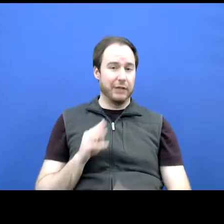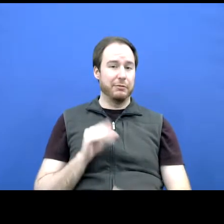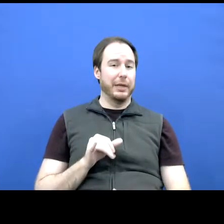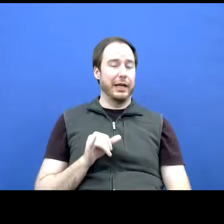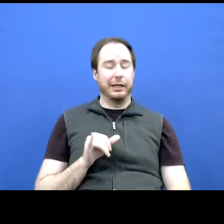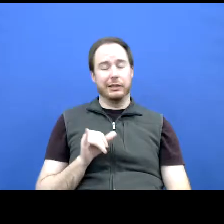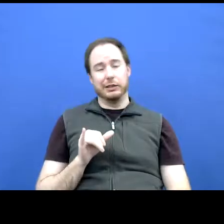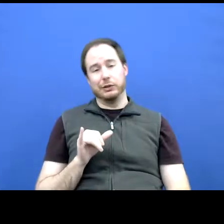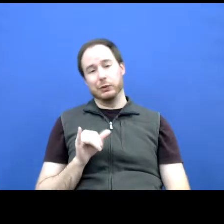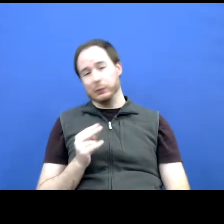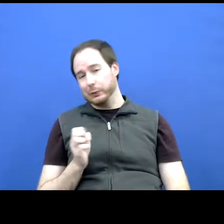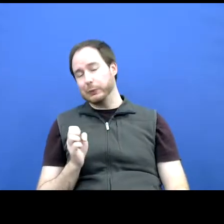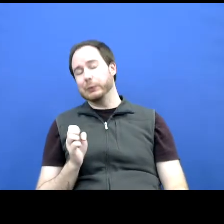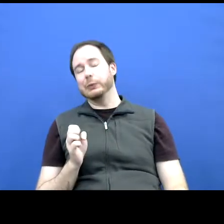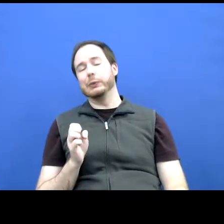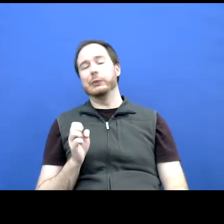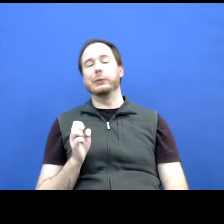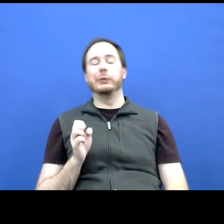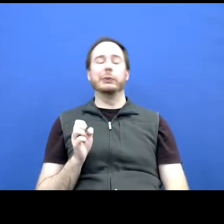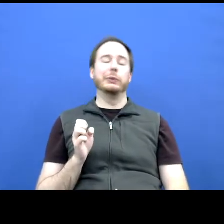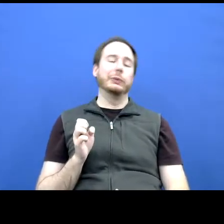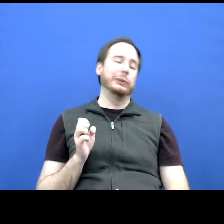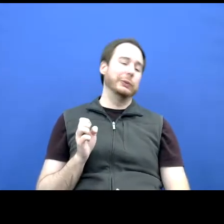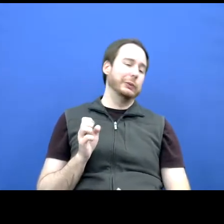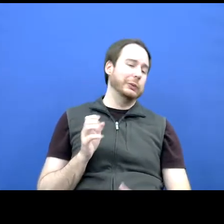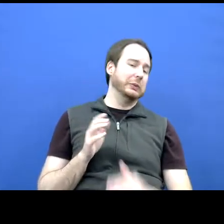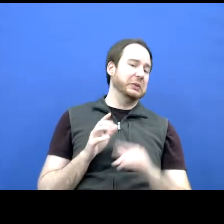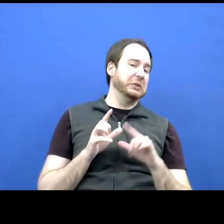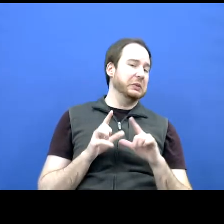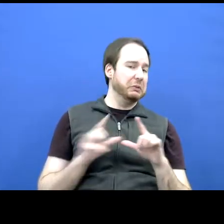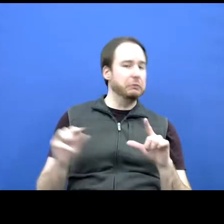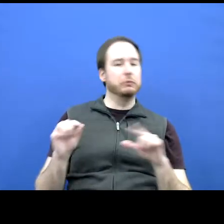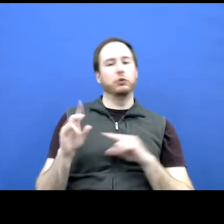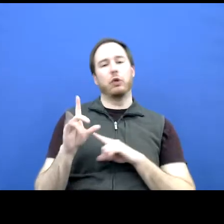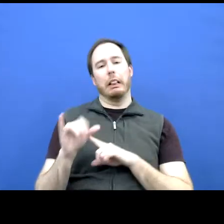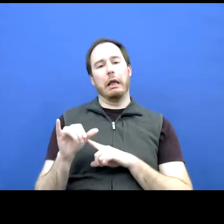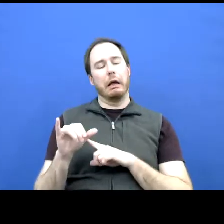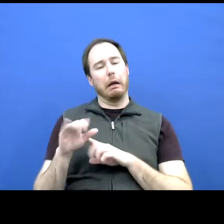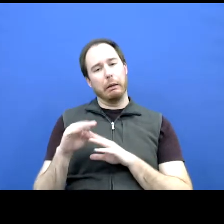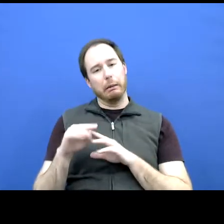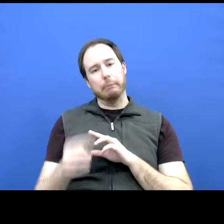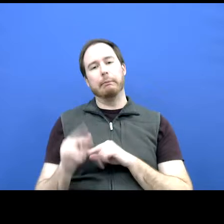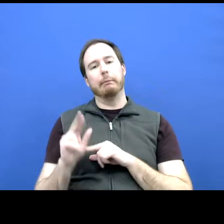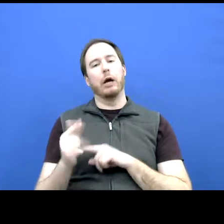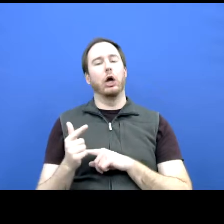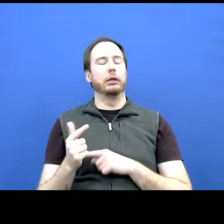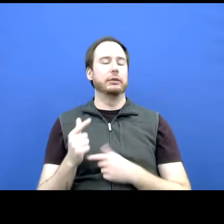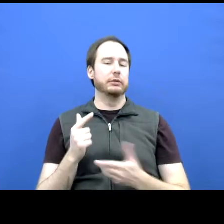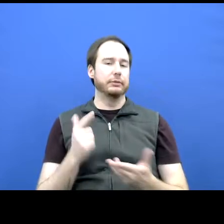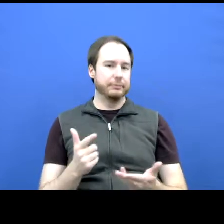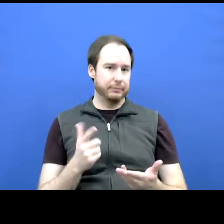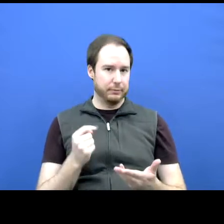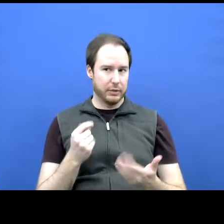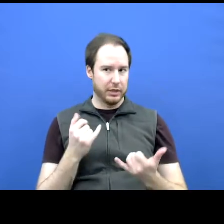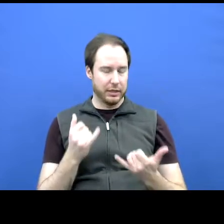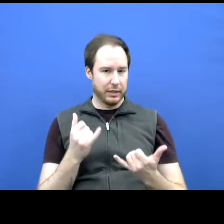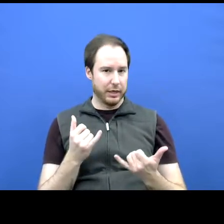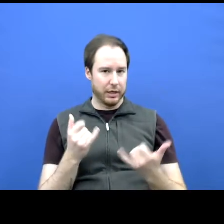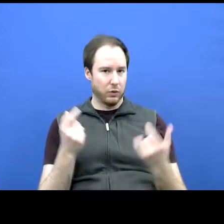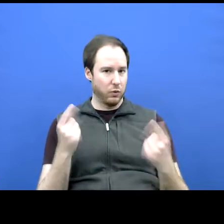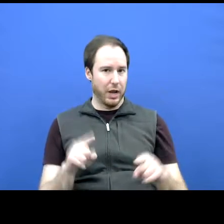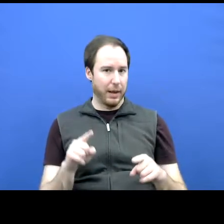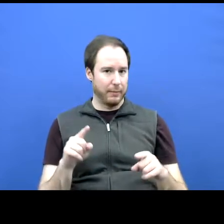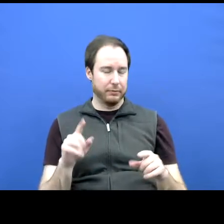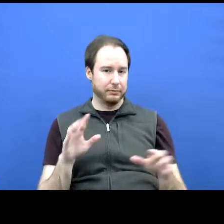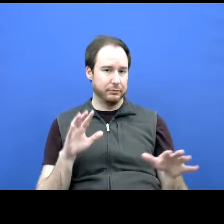early June, and potentially start to come down in July and be down in August. Now, obviously, what's happening in